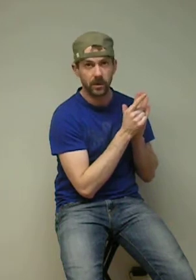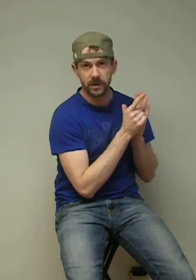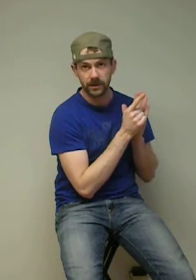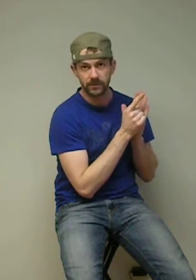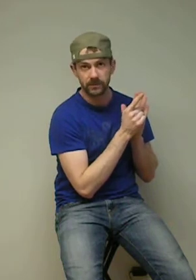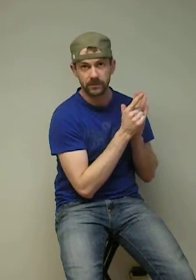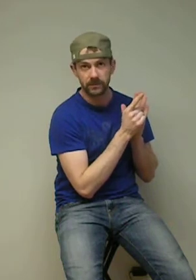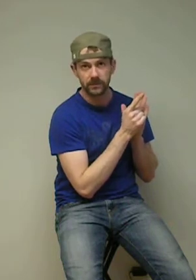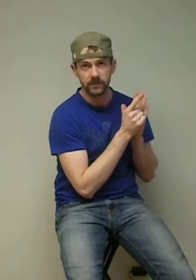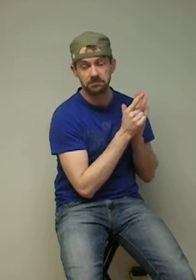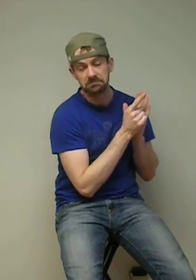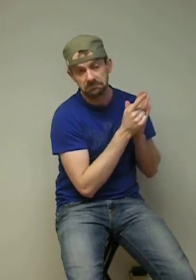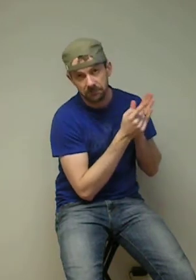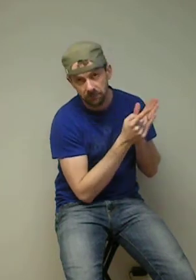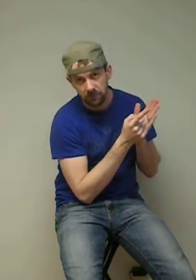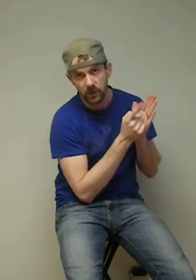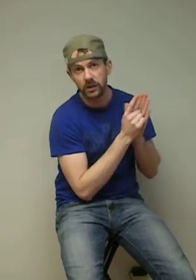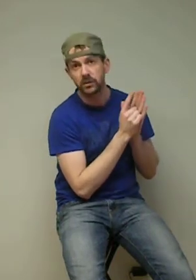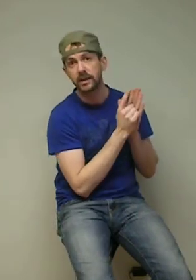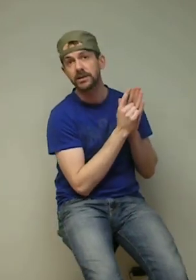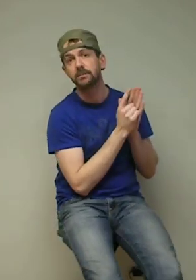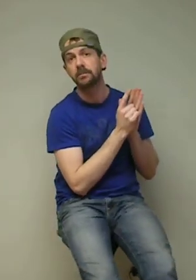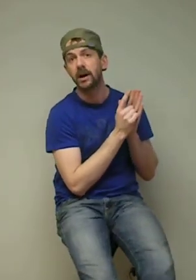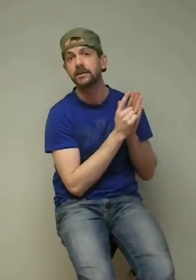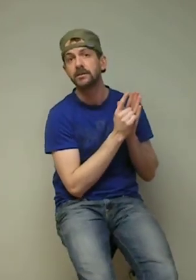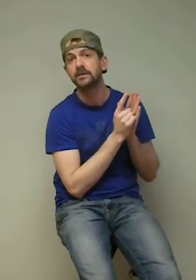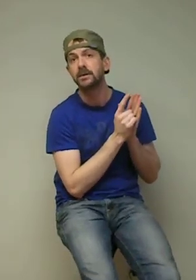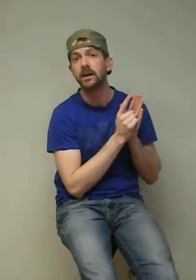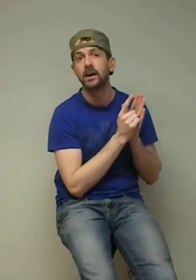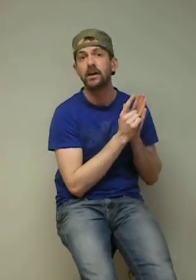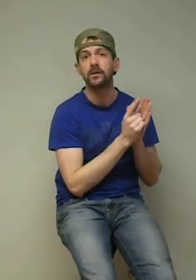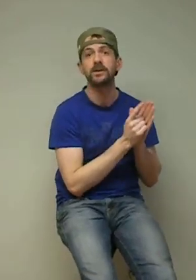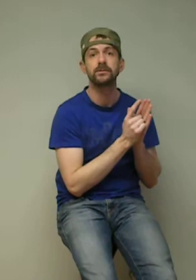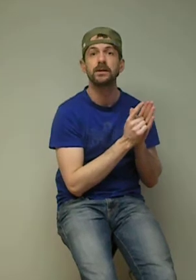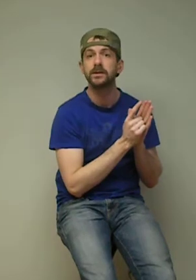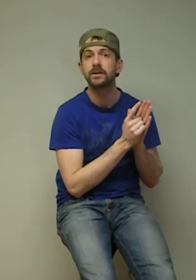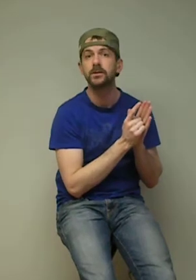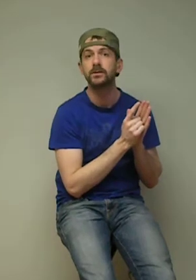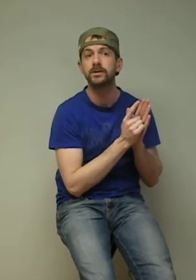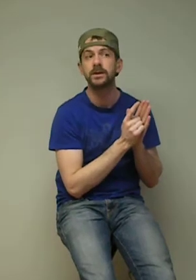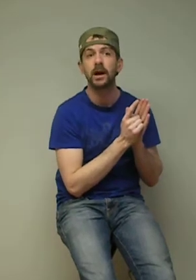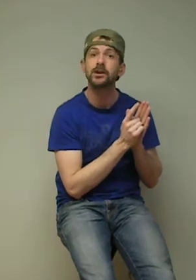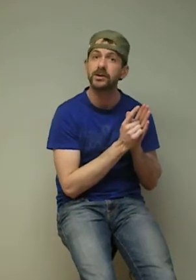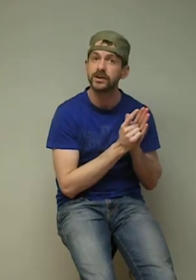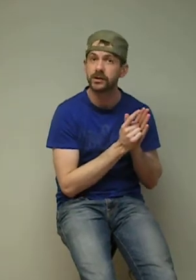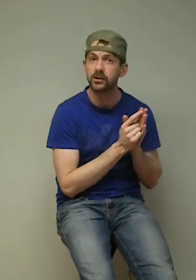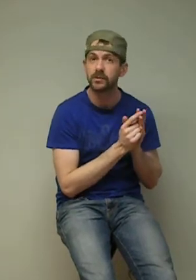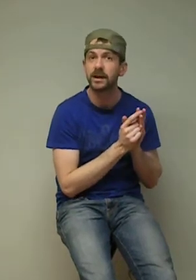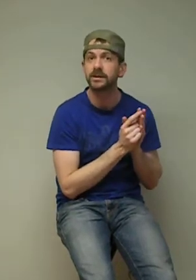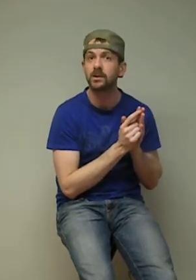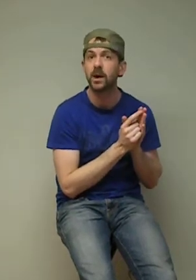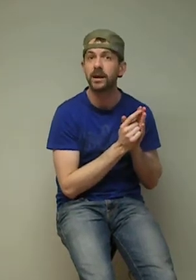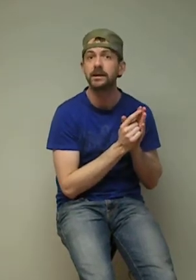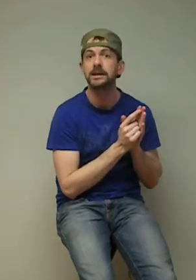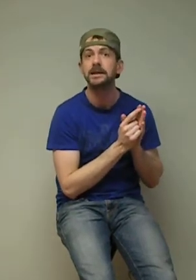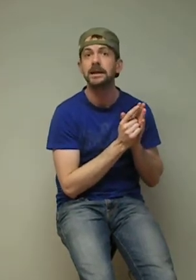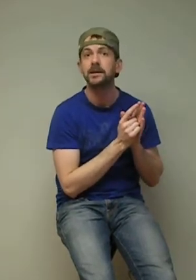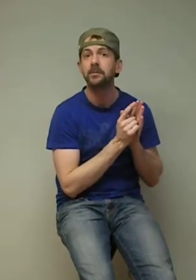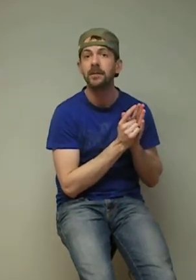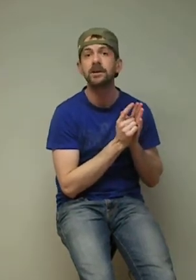1 minute. You can do this, but there is a resident whose Usher syndrome gets in the way. It might be a little